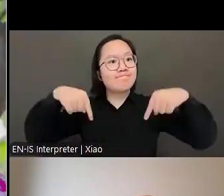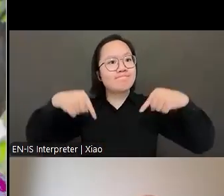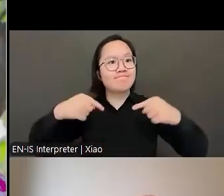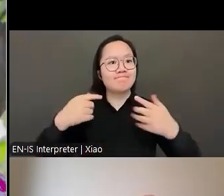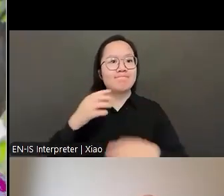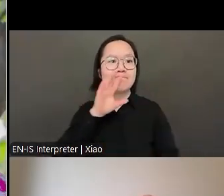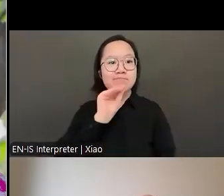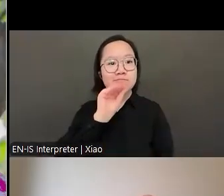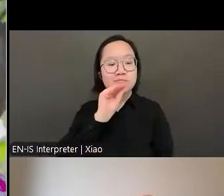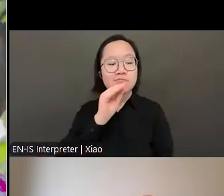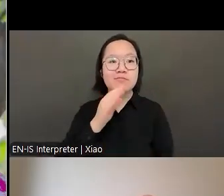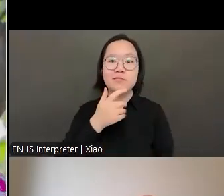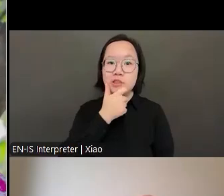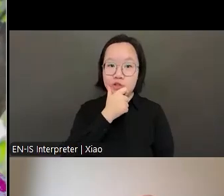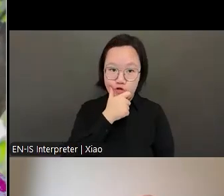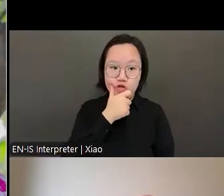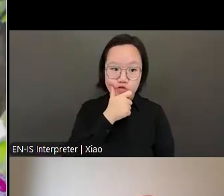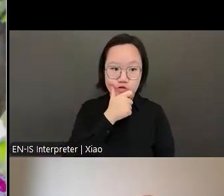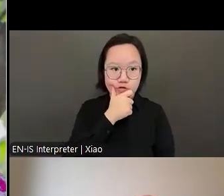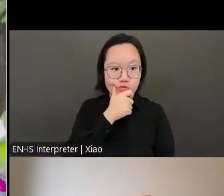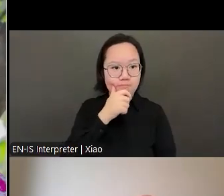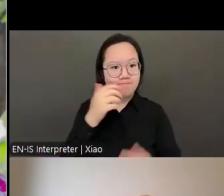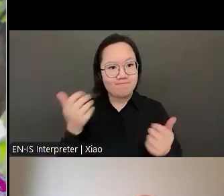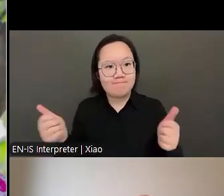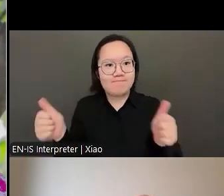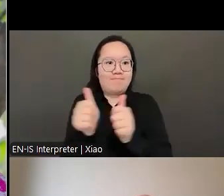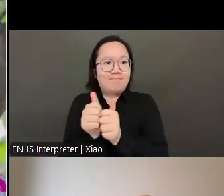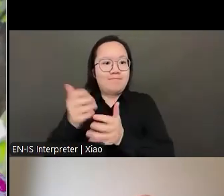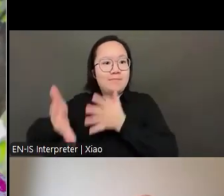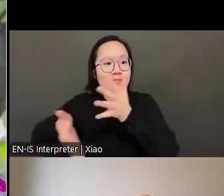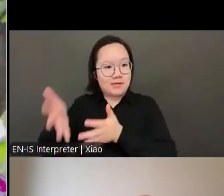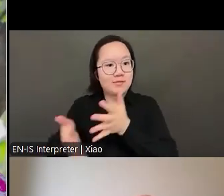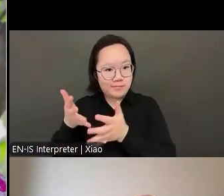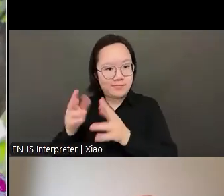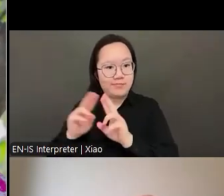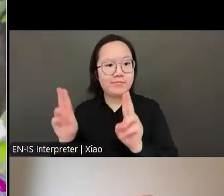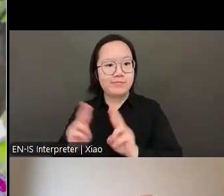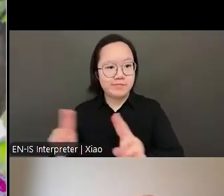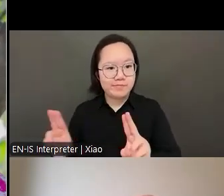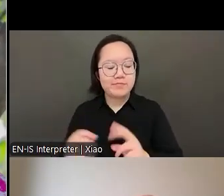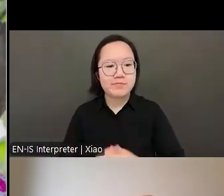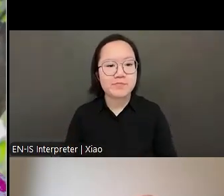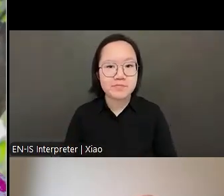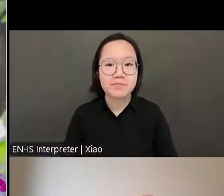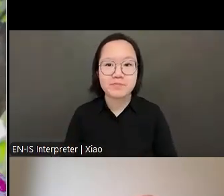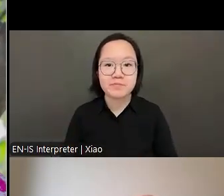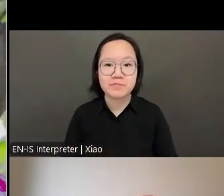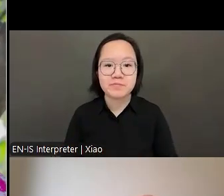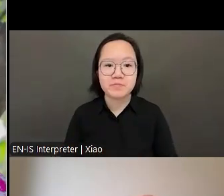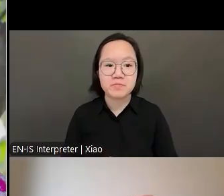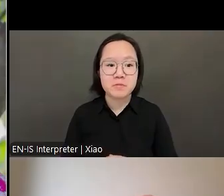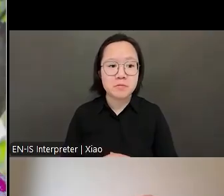English. Closed captions are also available during the webinar. To view the captions in